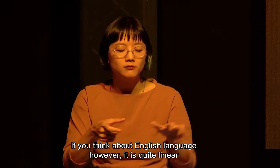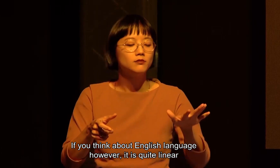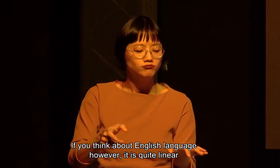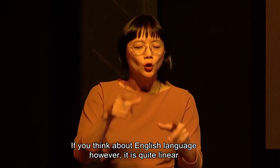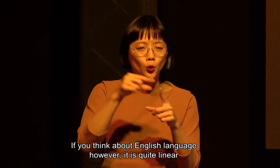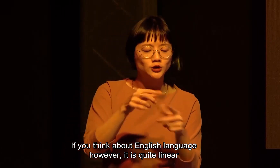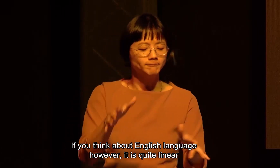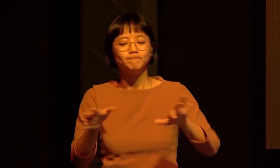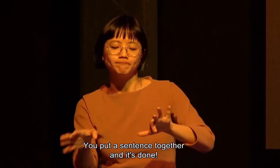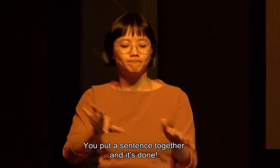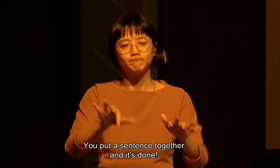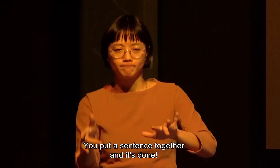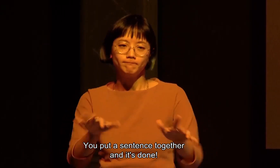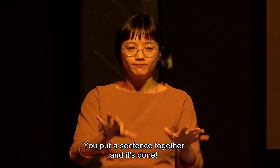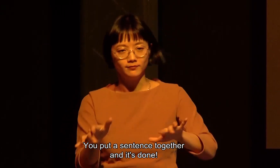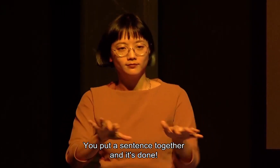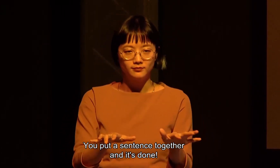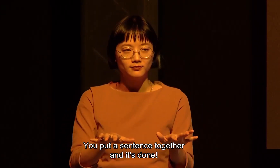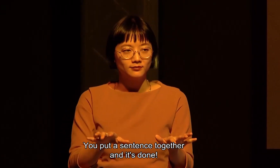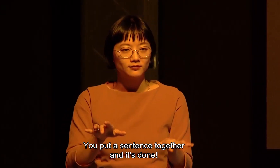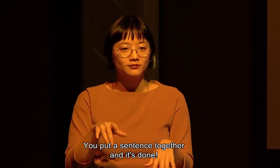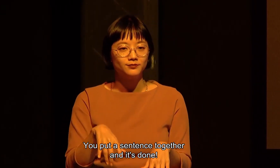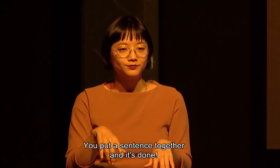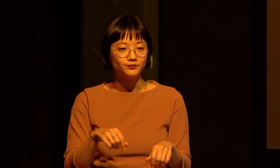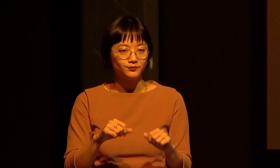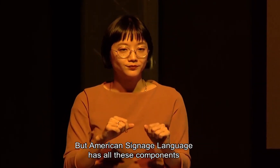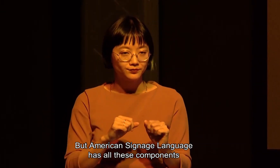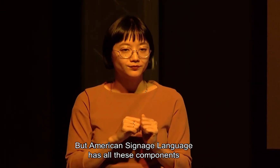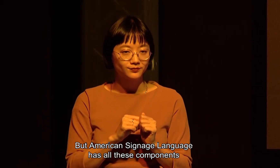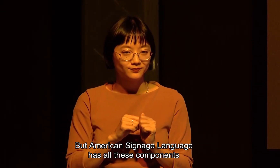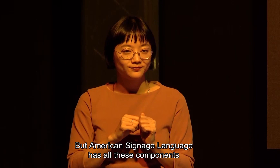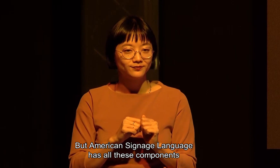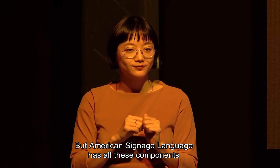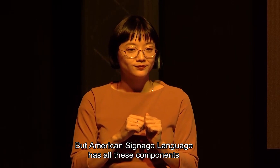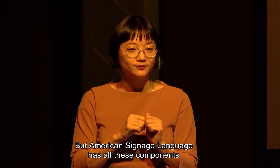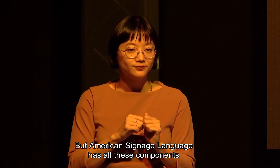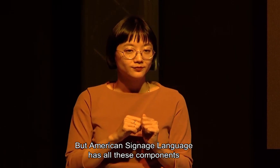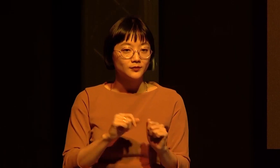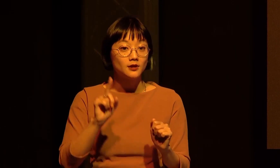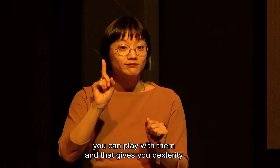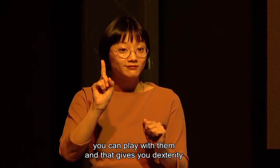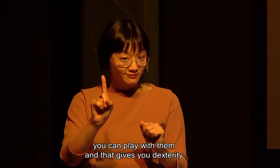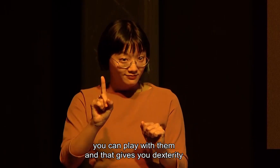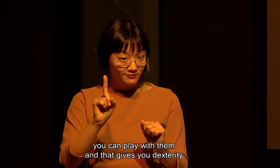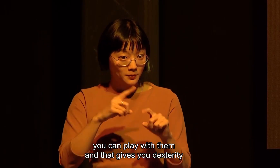quite linear. You put a sentence together and it's done. But American Sign Language is all these components, you can play with them, and that